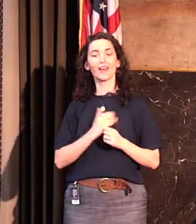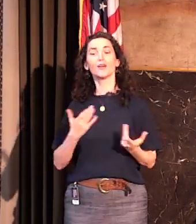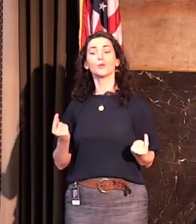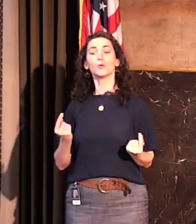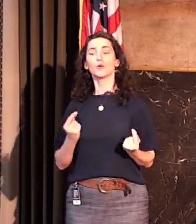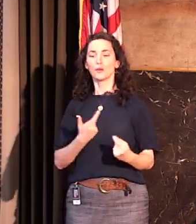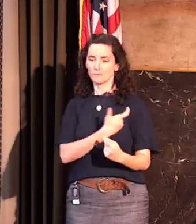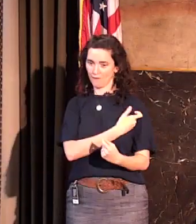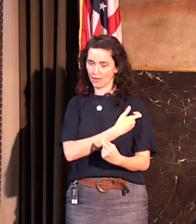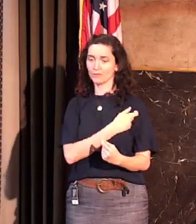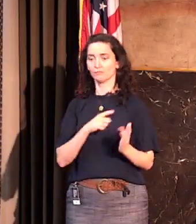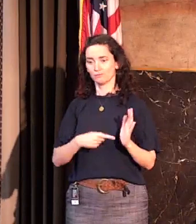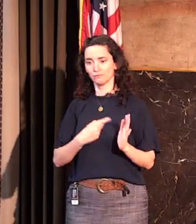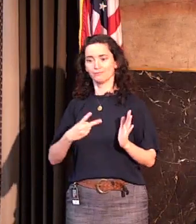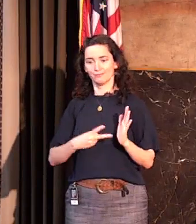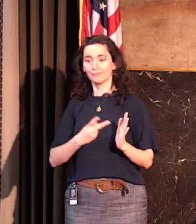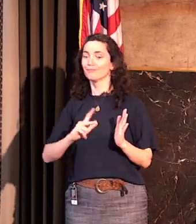and get boosted.